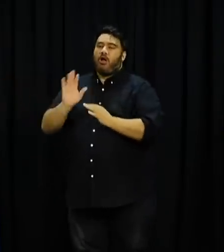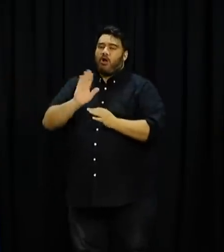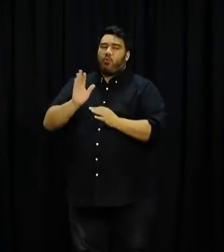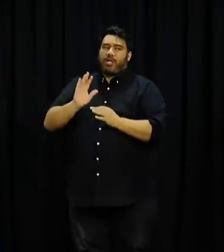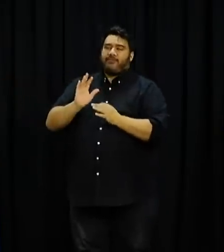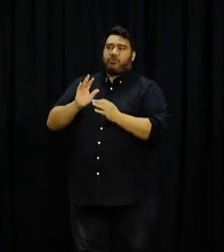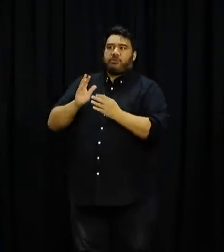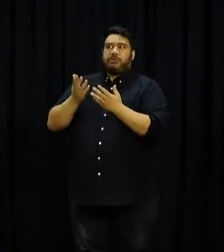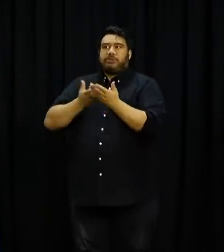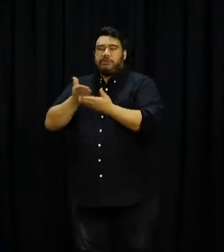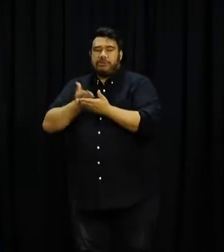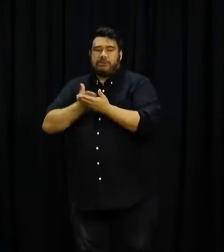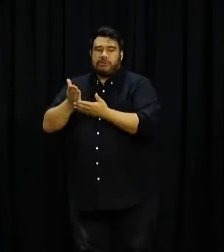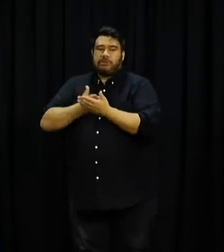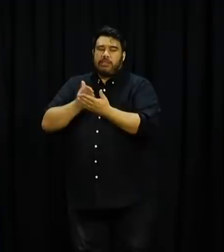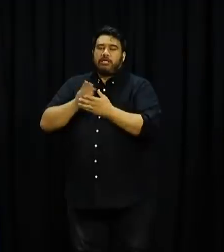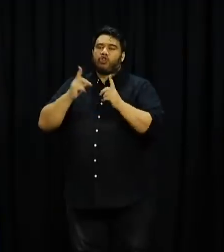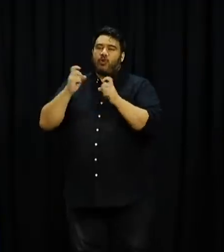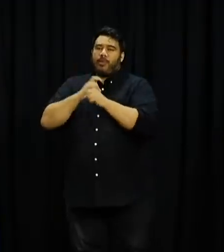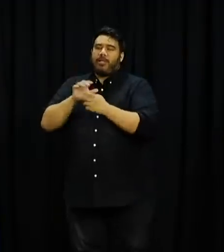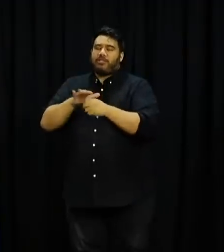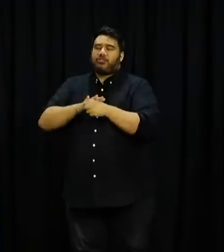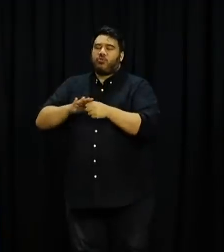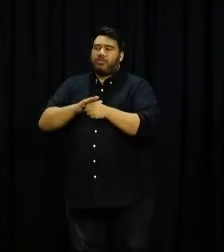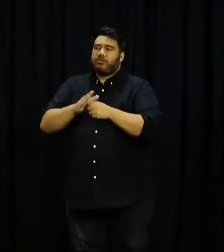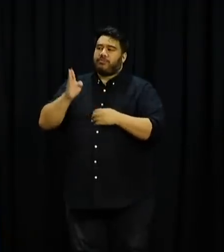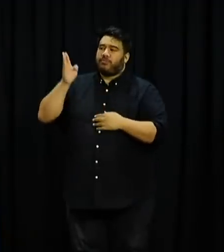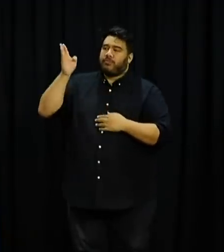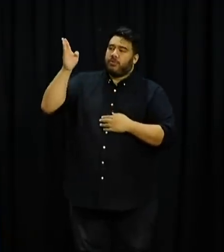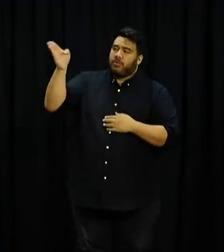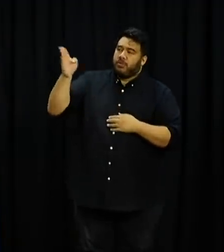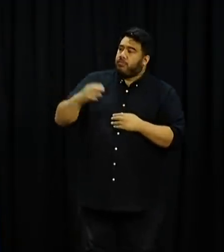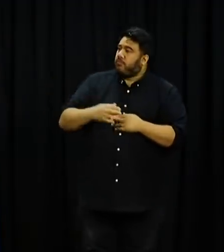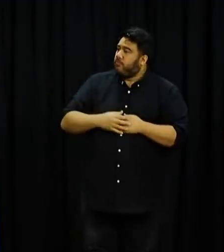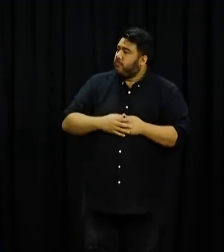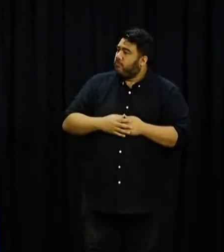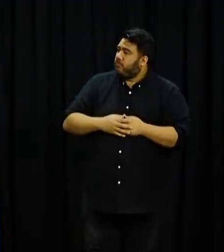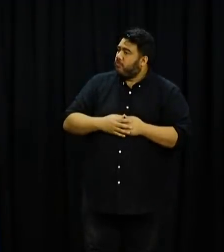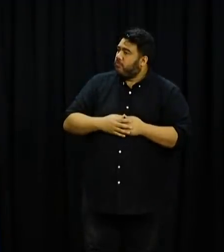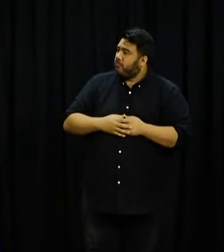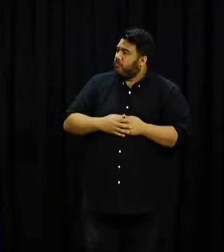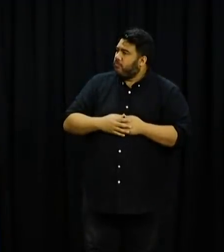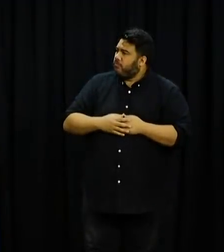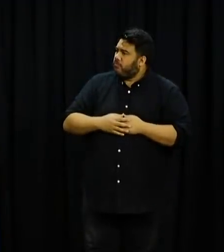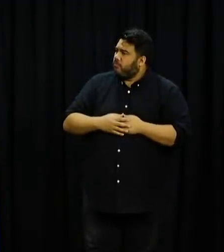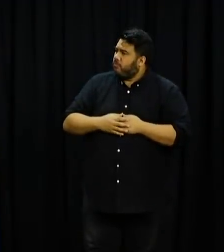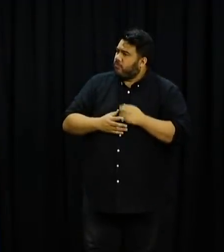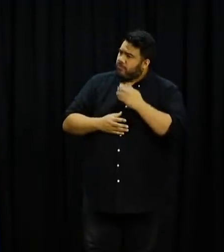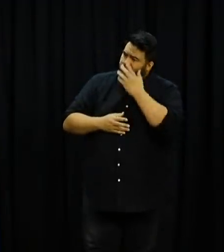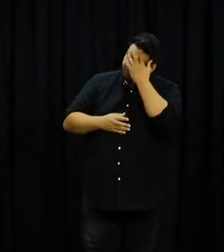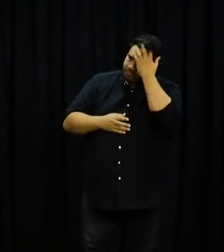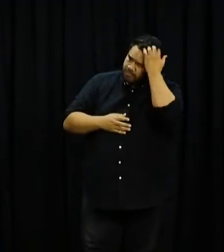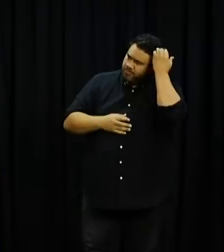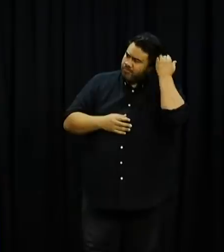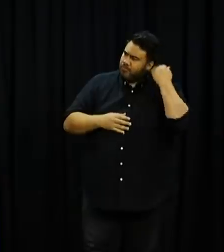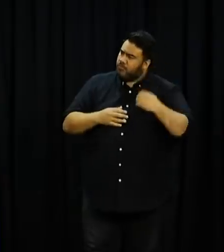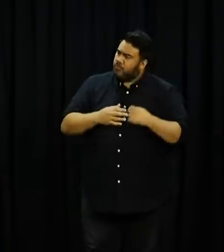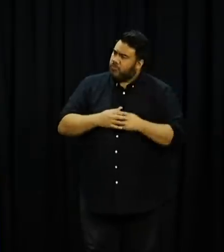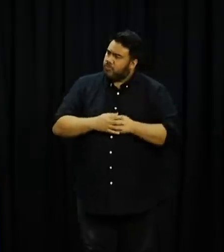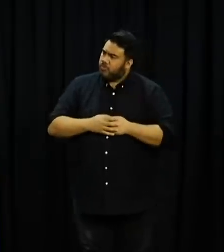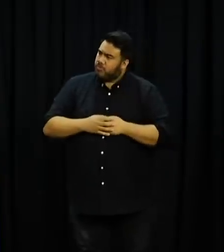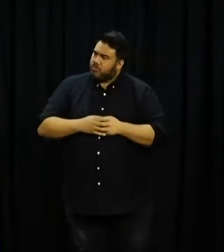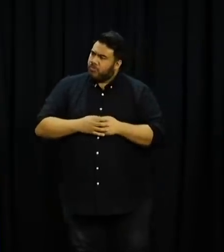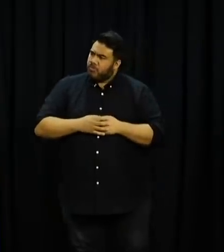available there if required. Would it be fair to go ahead with the current election date, given the limitations